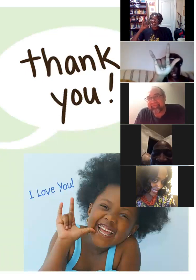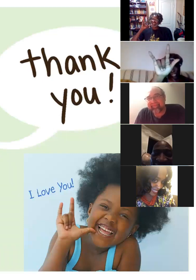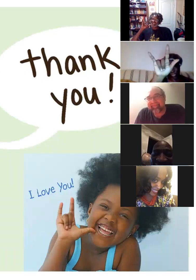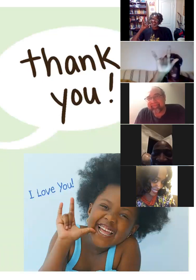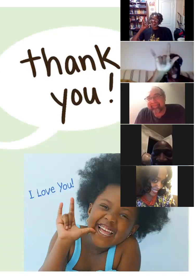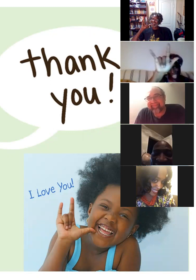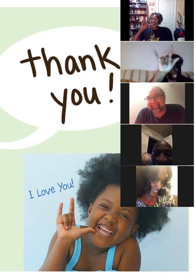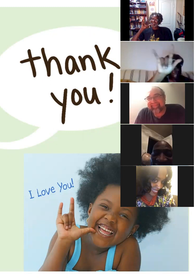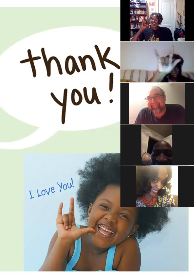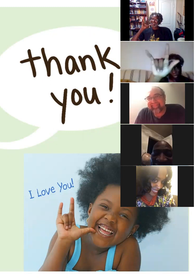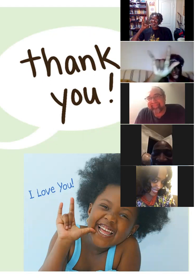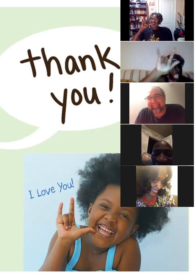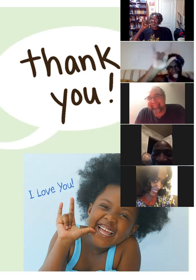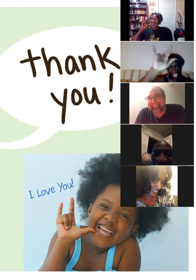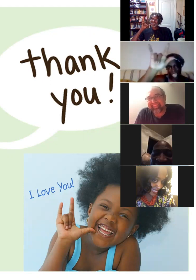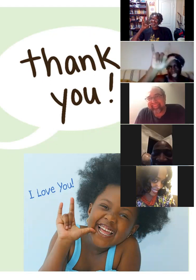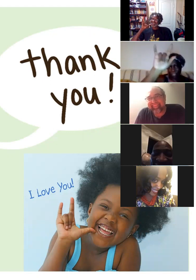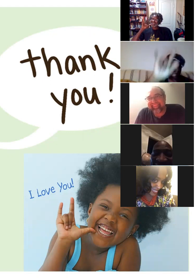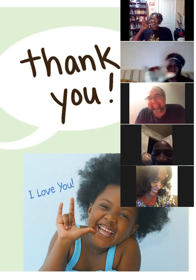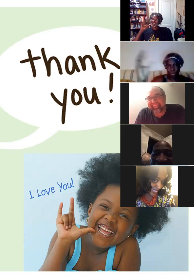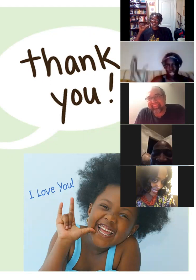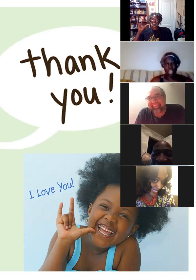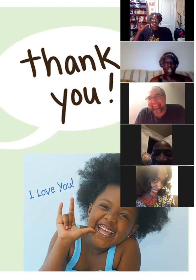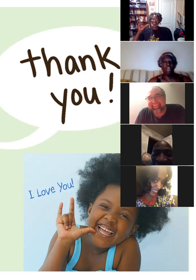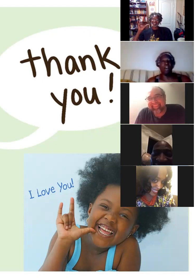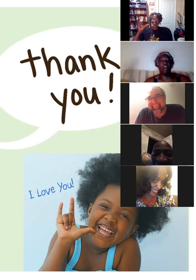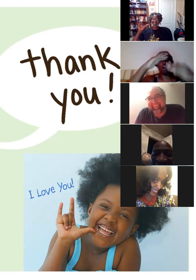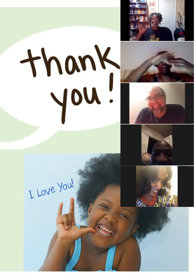love you. I love you. And I love you